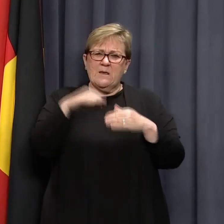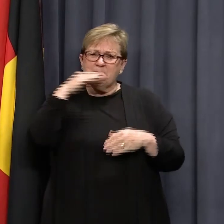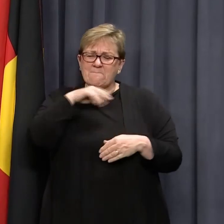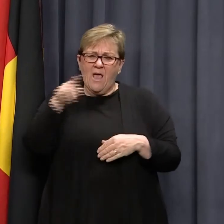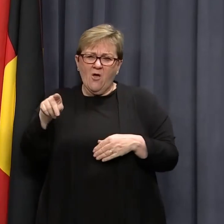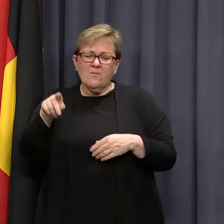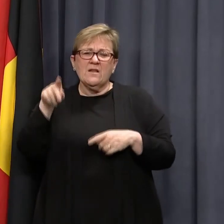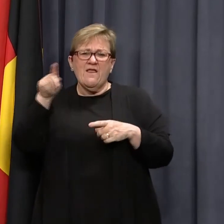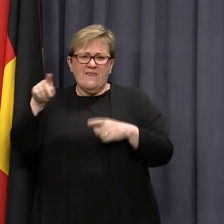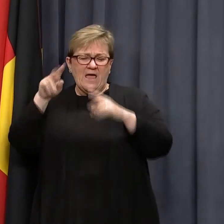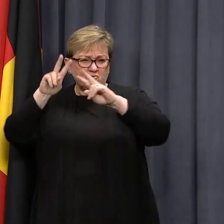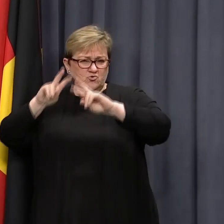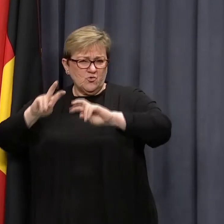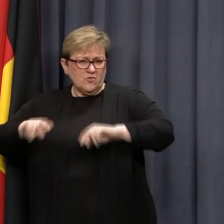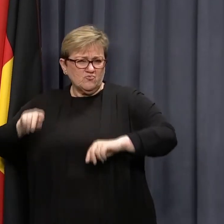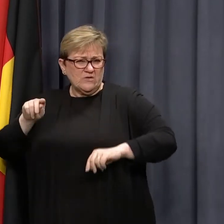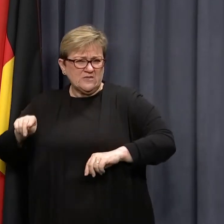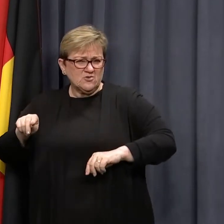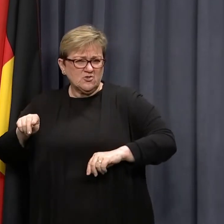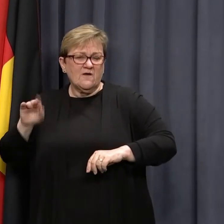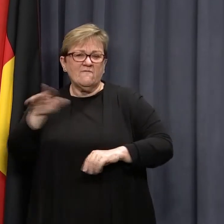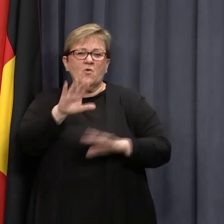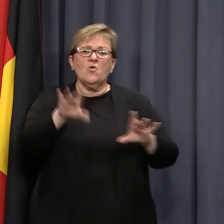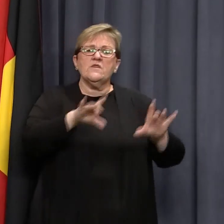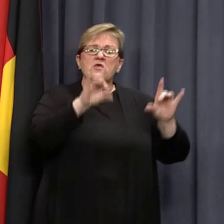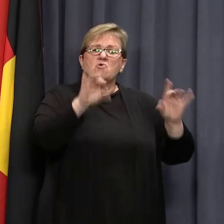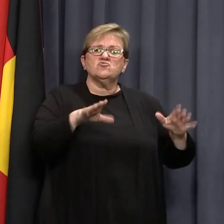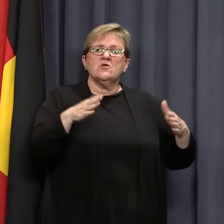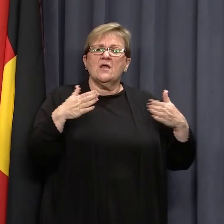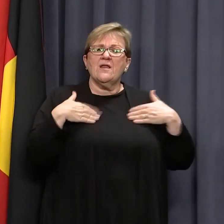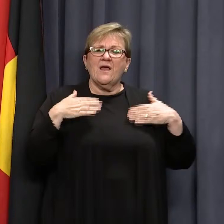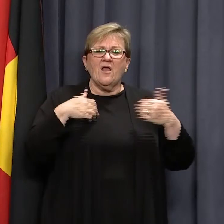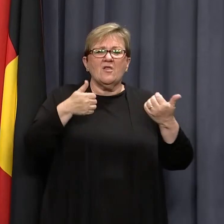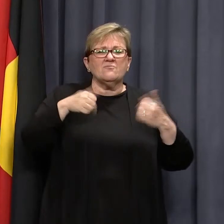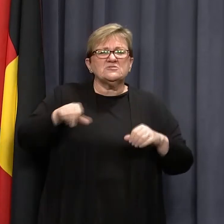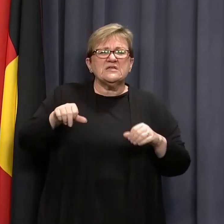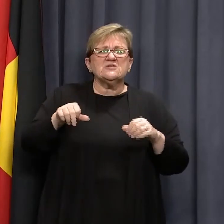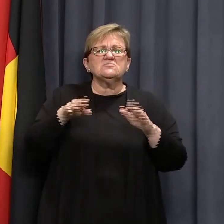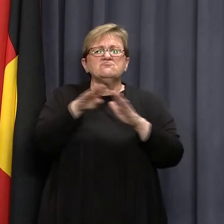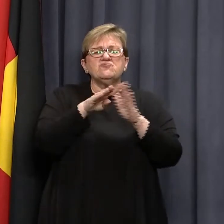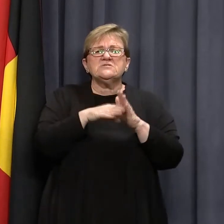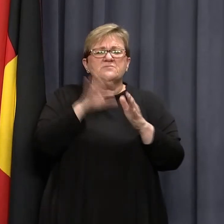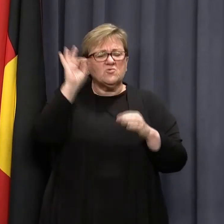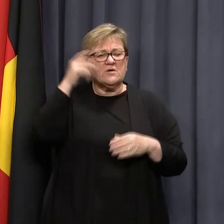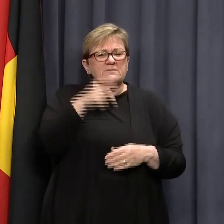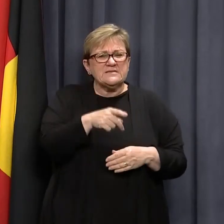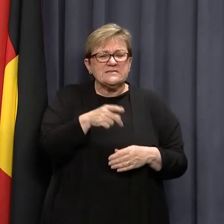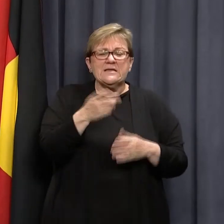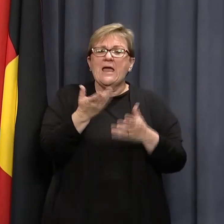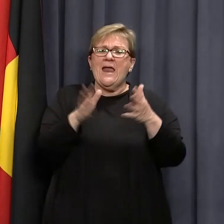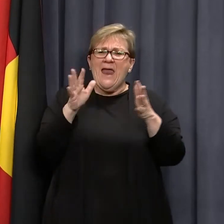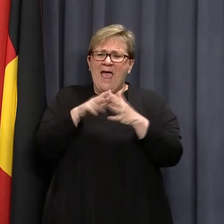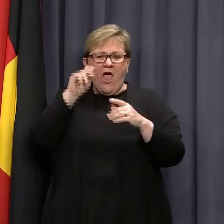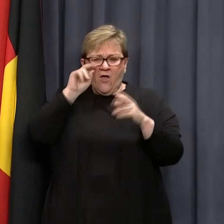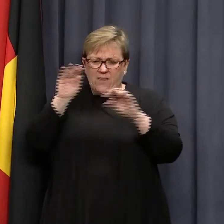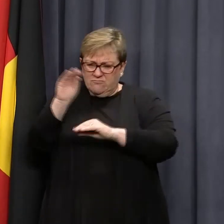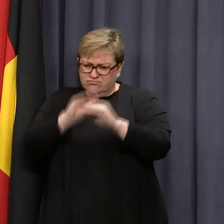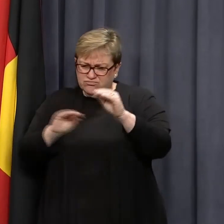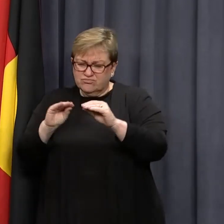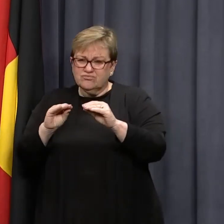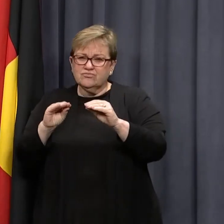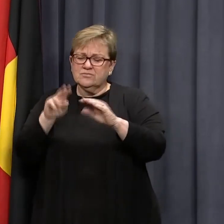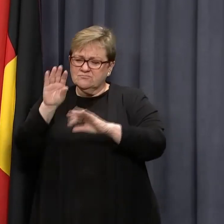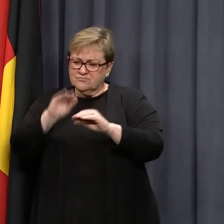on behalf of the Australian Health Protection Principal Committee, and that modelling is then provided